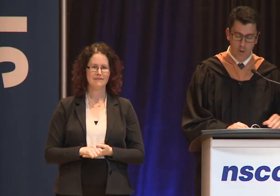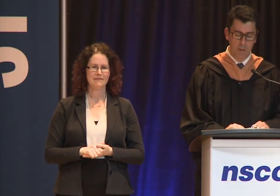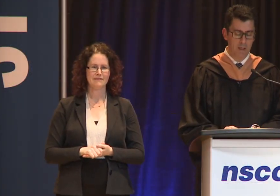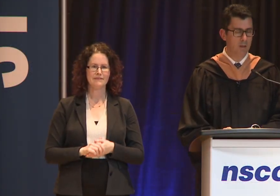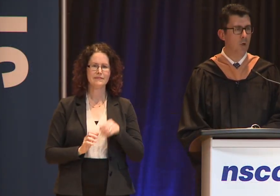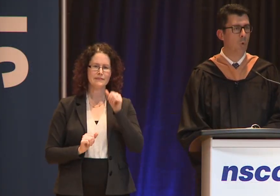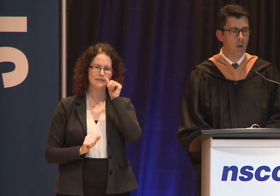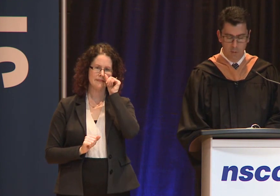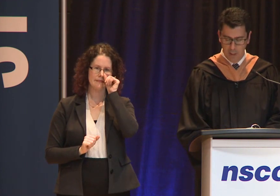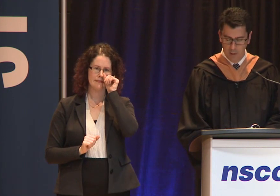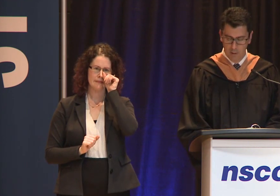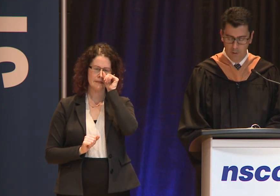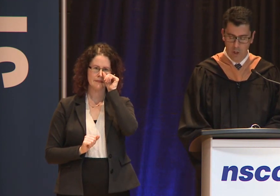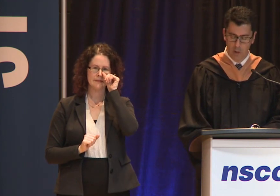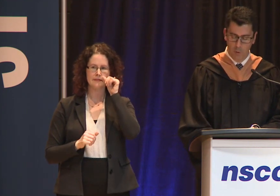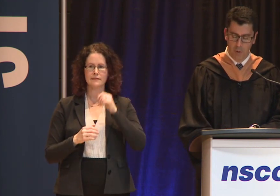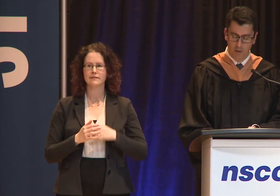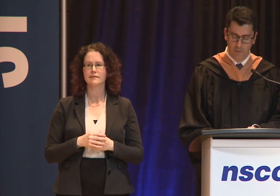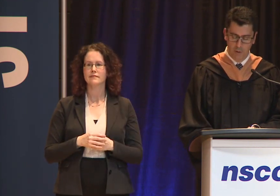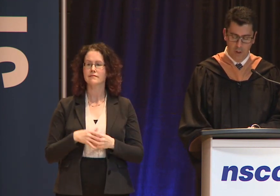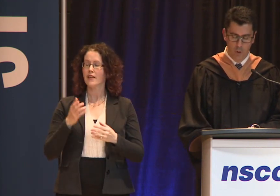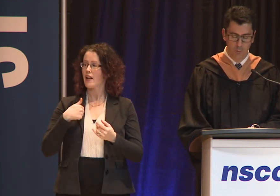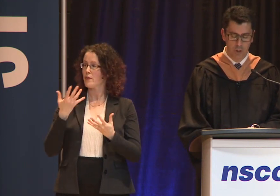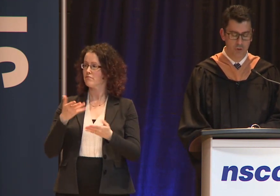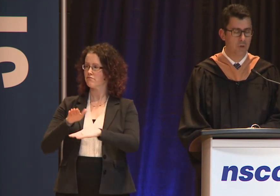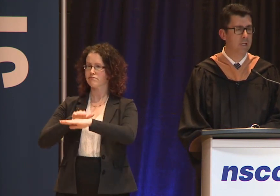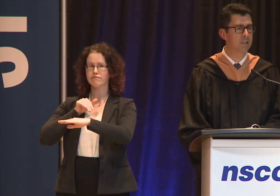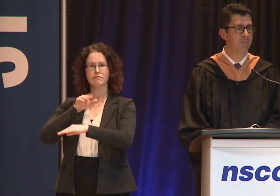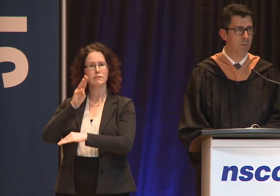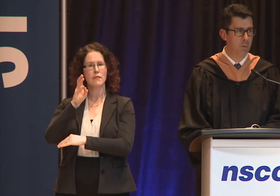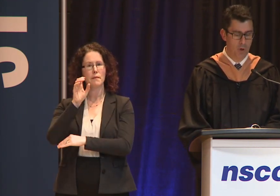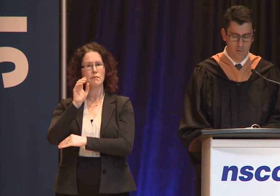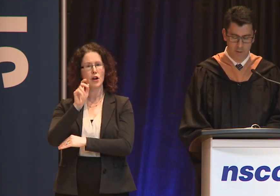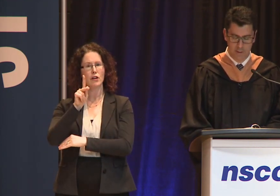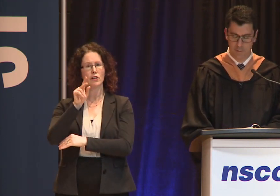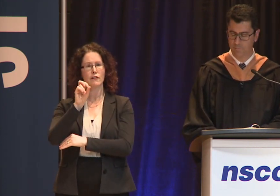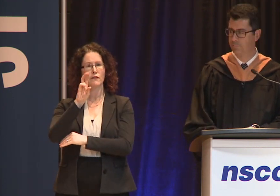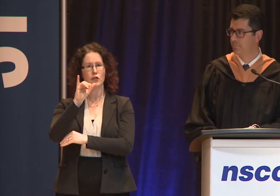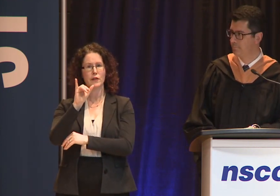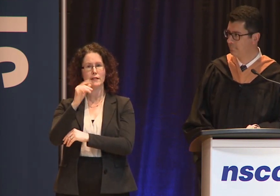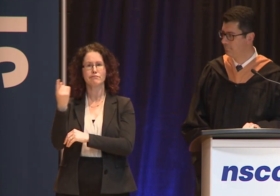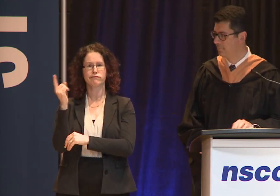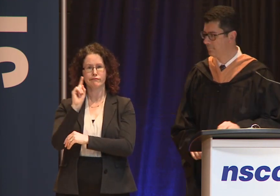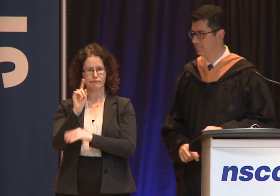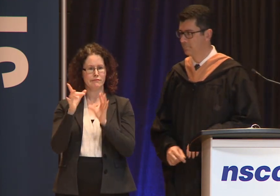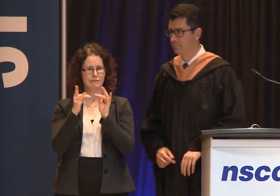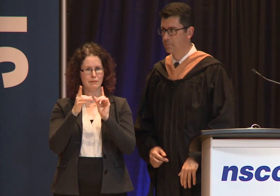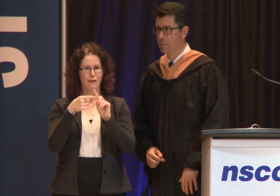Please join me in welcoming the Honorable Mark Fury, who brings greetings from the province.